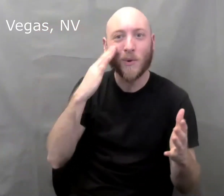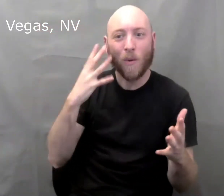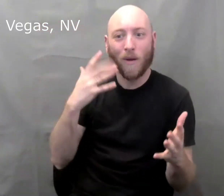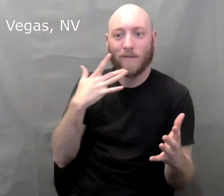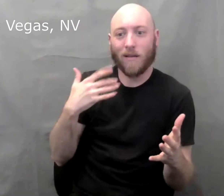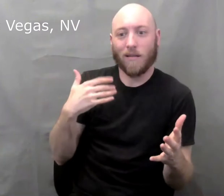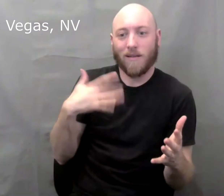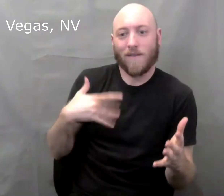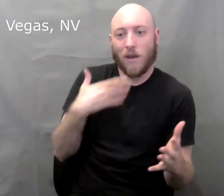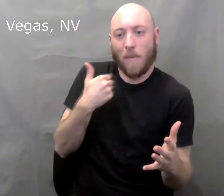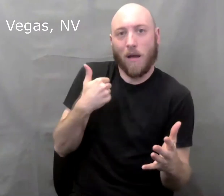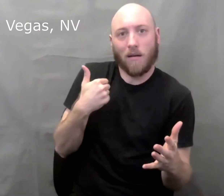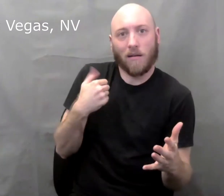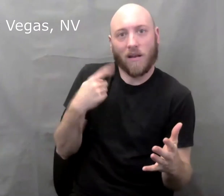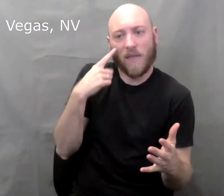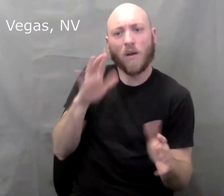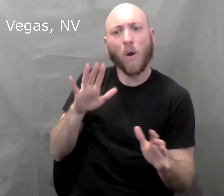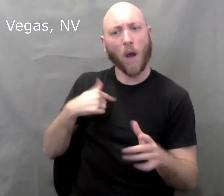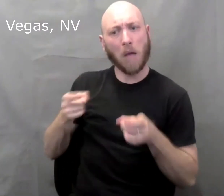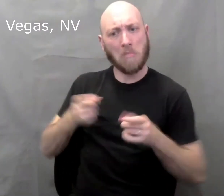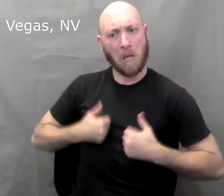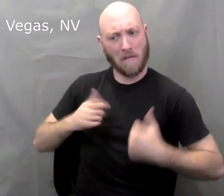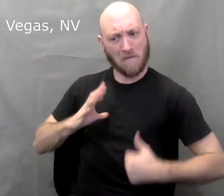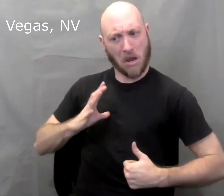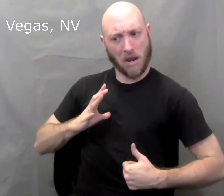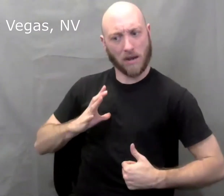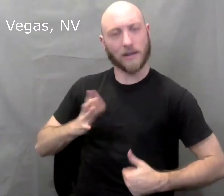convince myself that my life is still manageable. And,